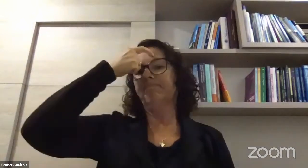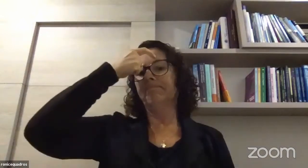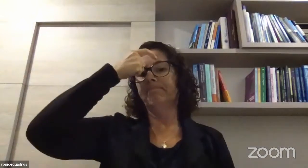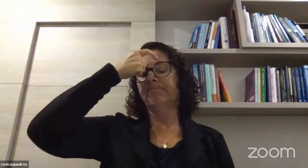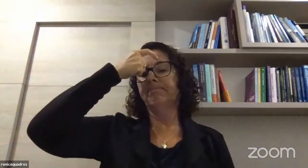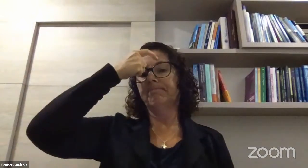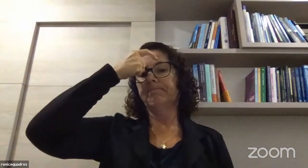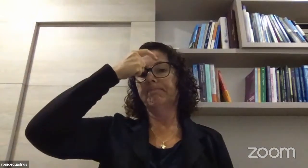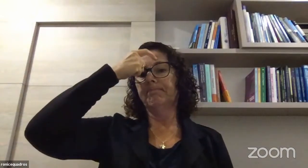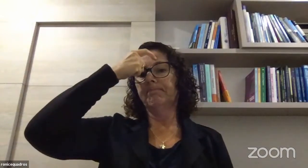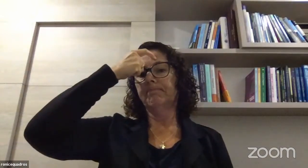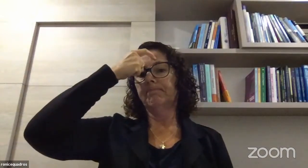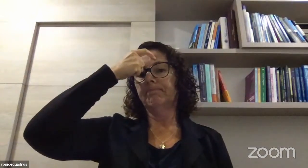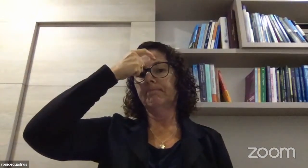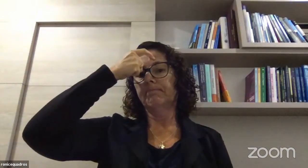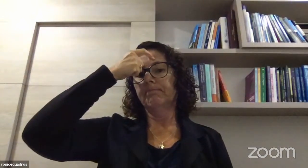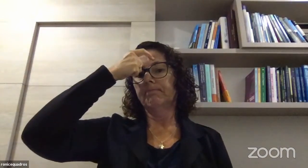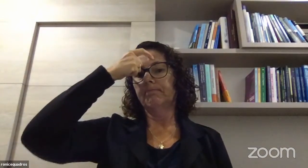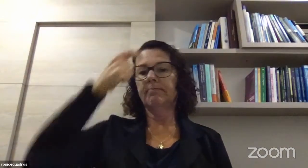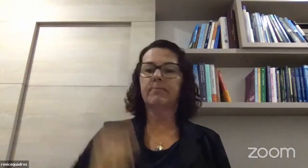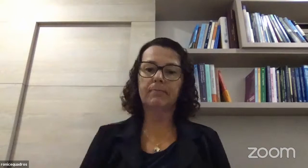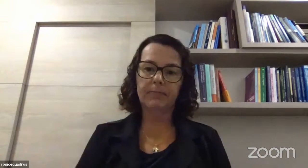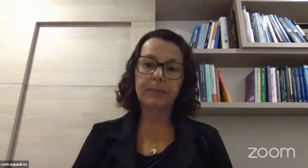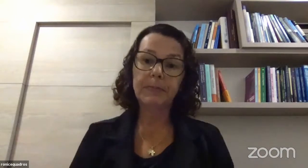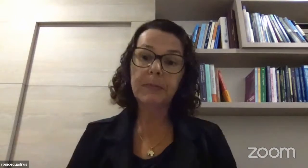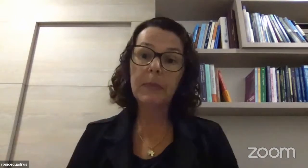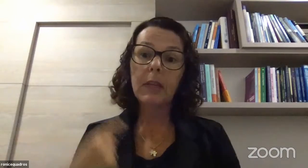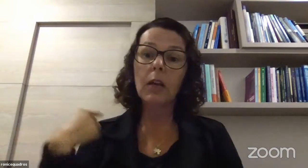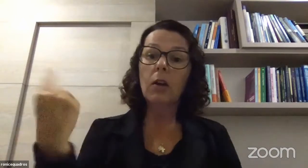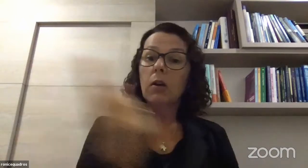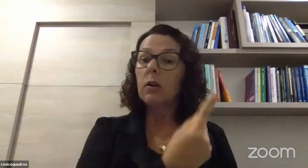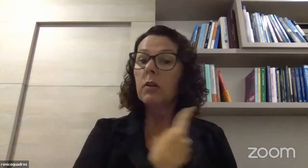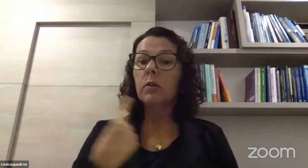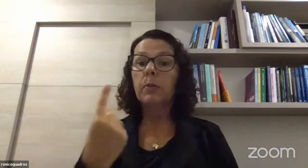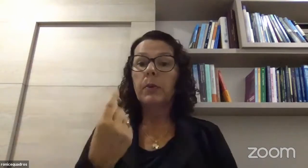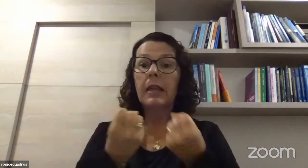give a higher level of deaf awareness.